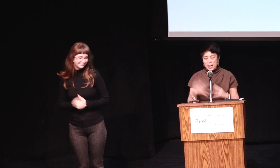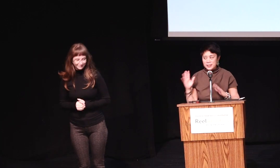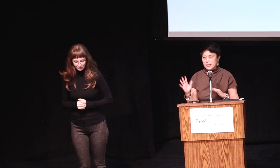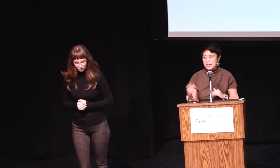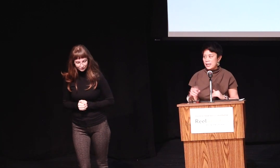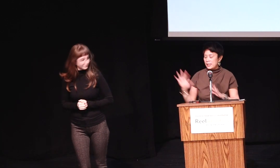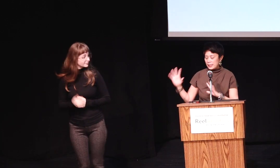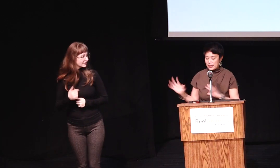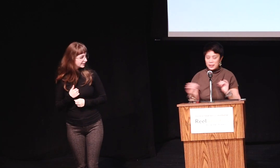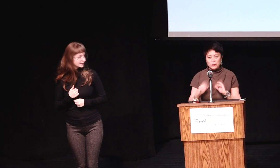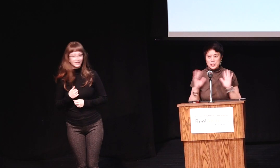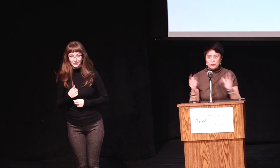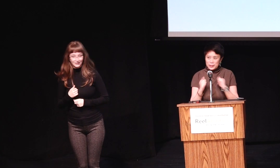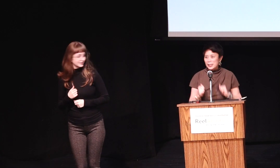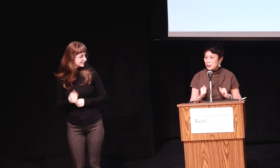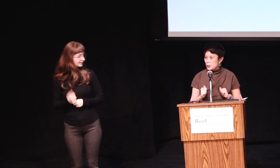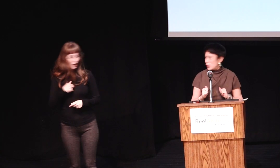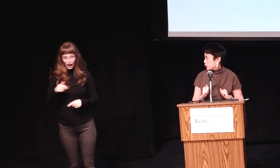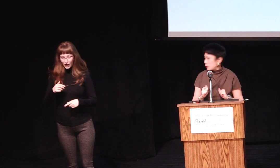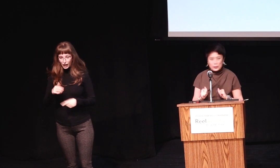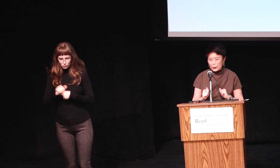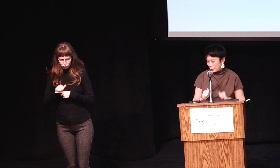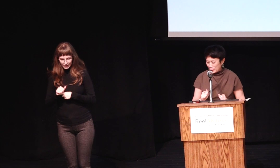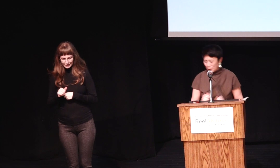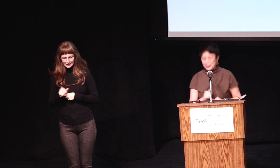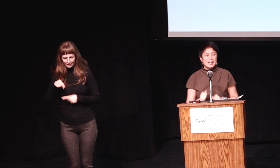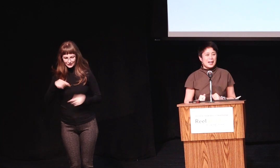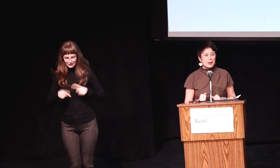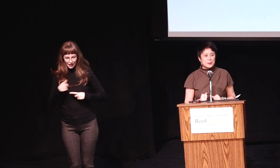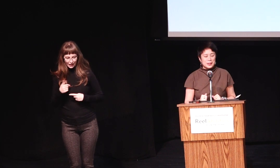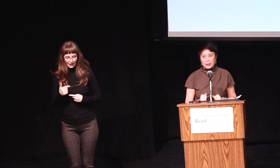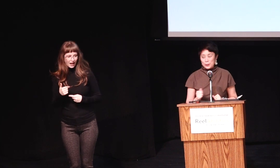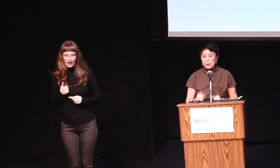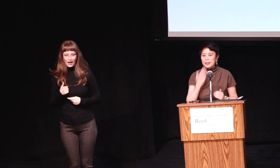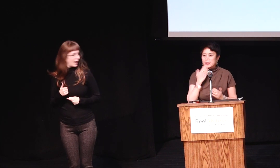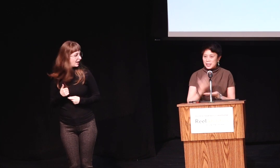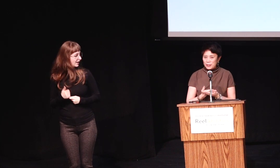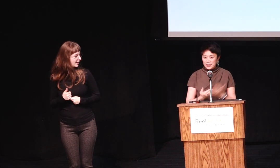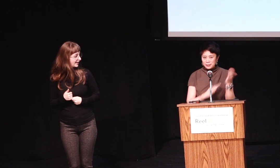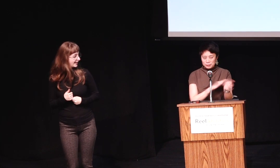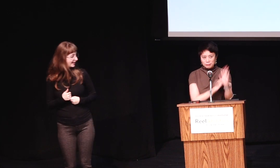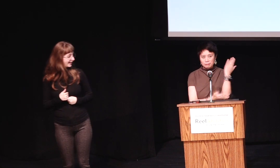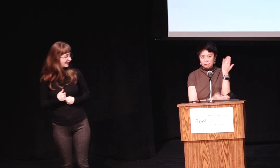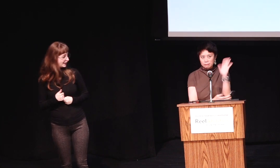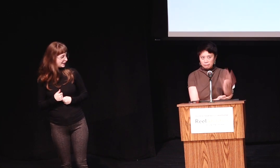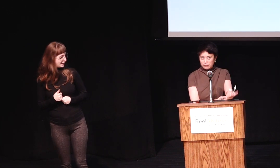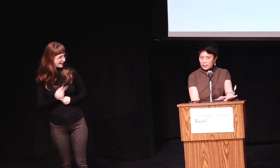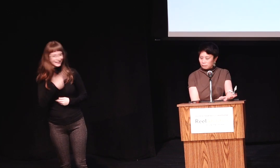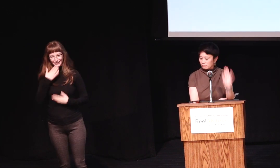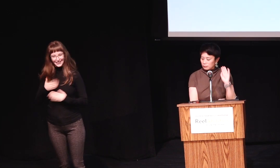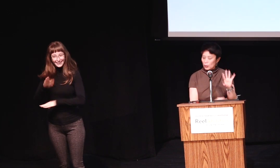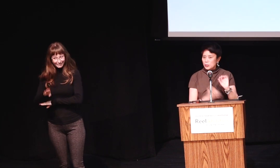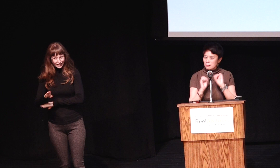I practiced a sign, which I feel like I just want to do, if that's okay with you, if I remember it. Good evening.